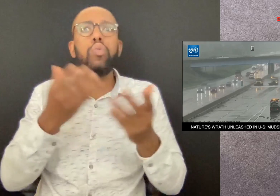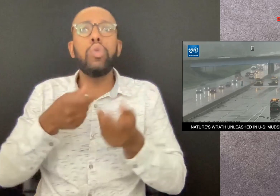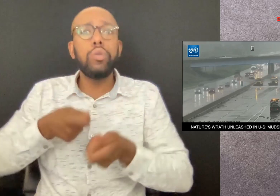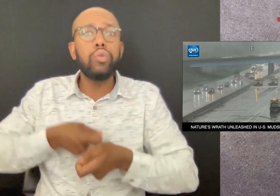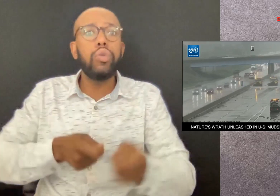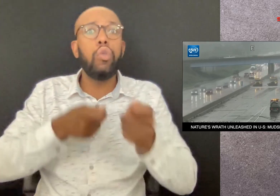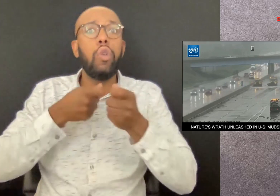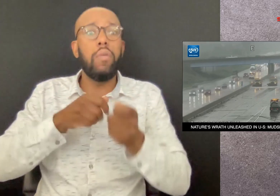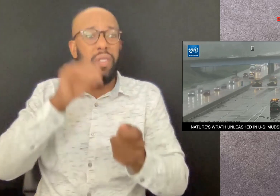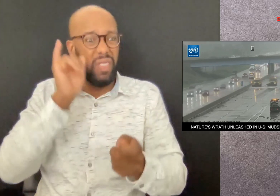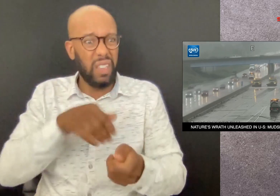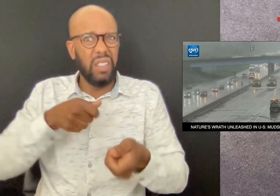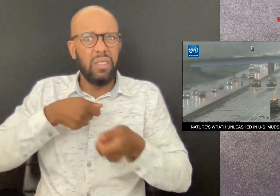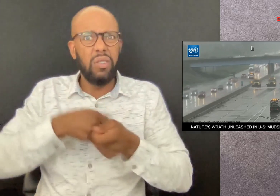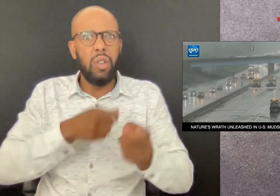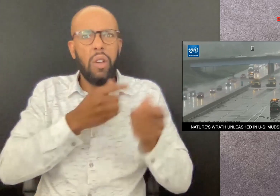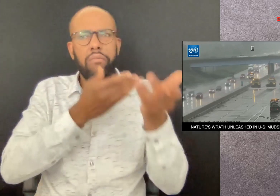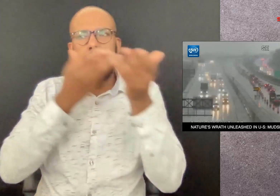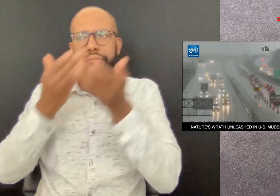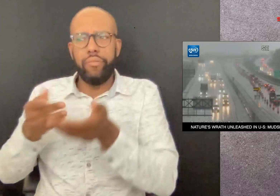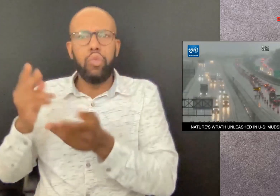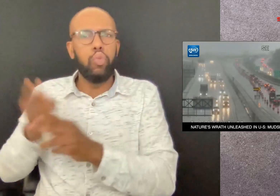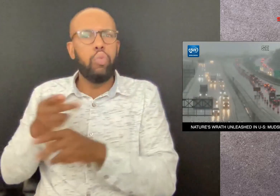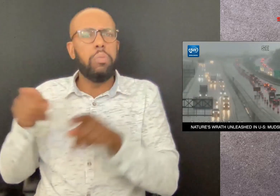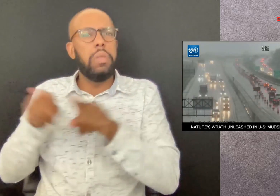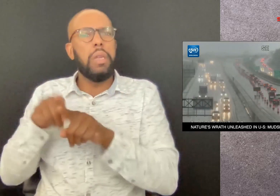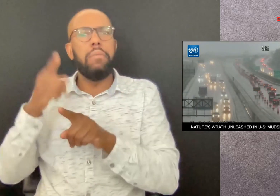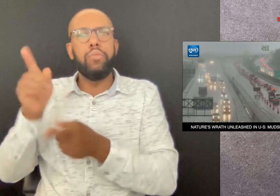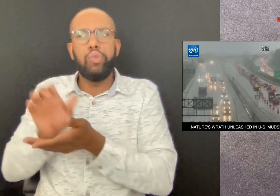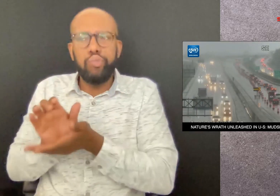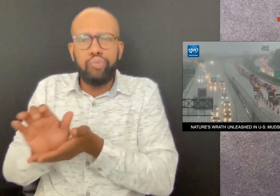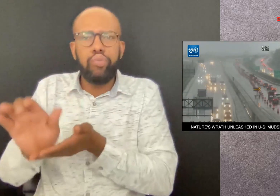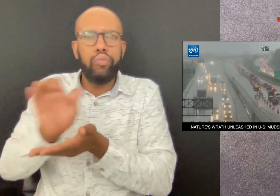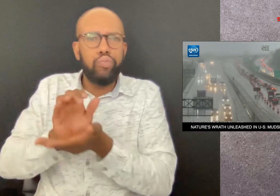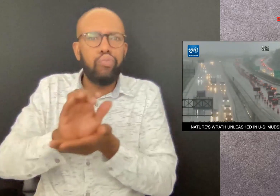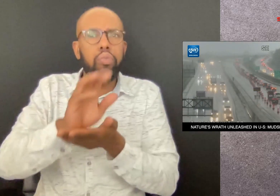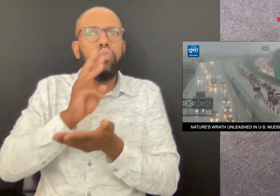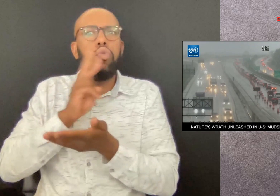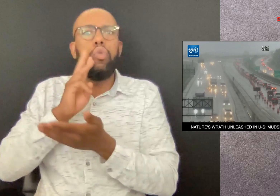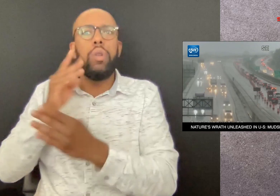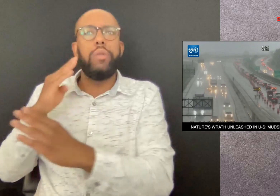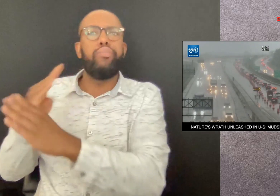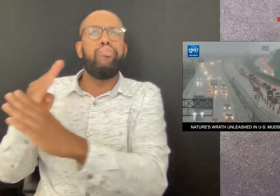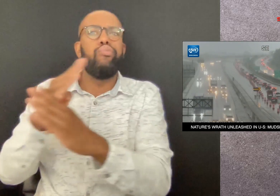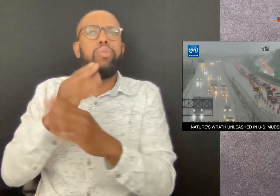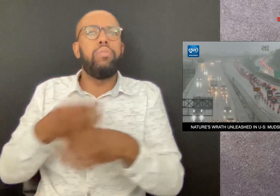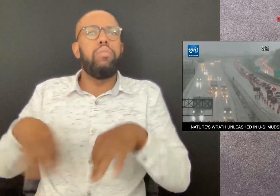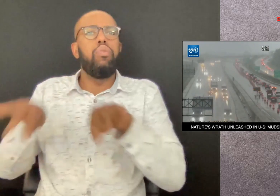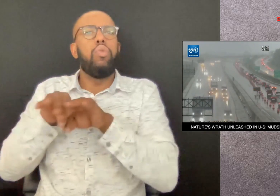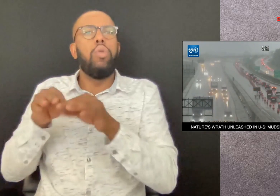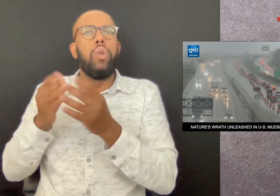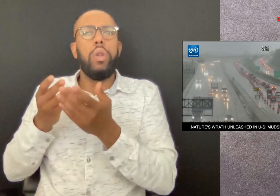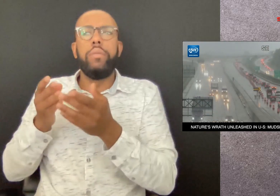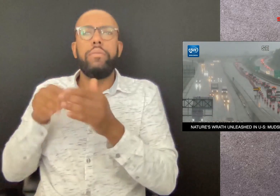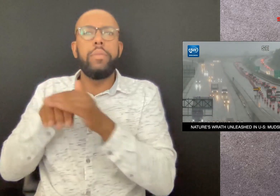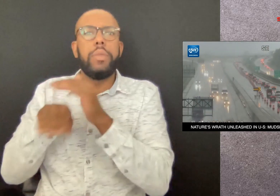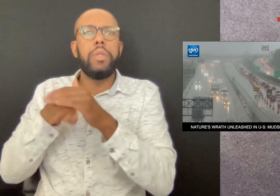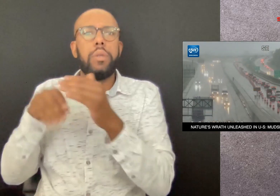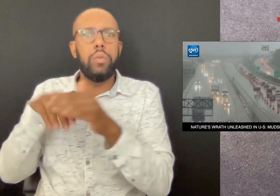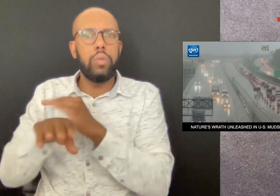plows normally used for winter storms were brought in to push a massive amount of water off interstate 94